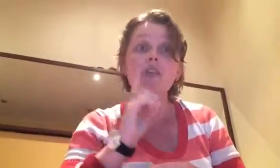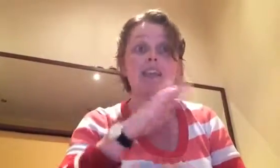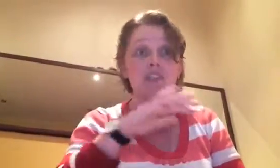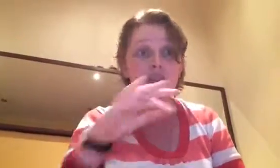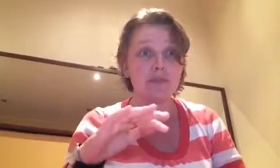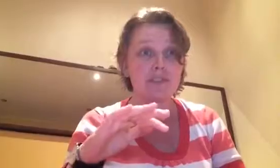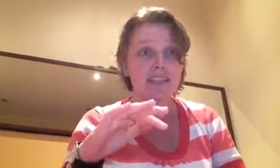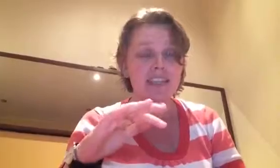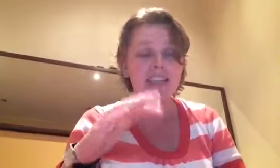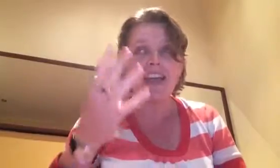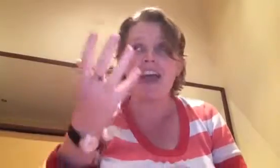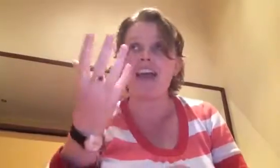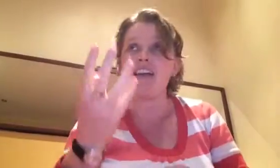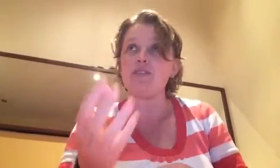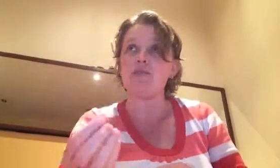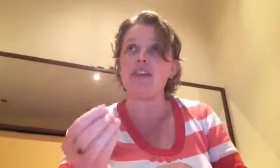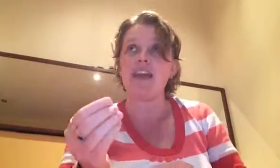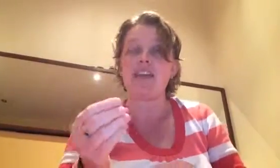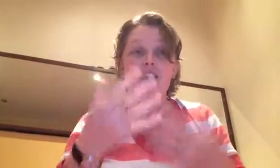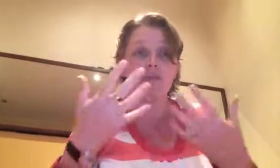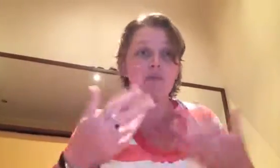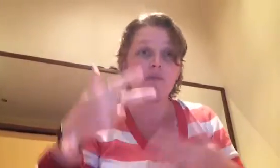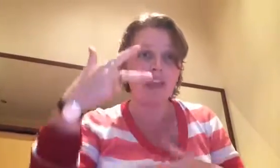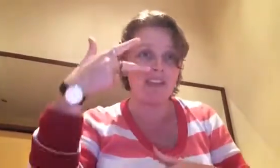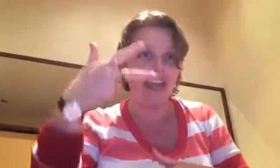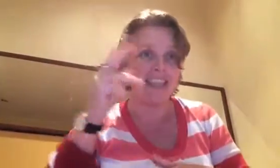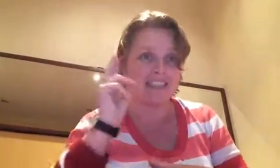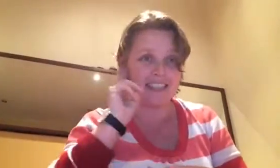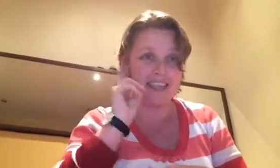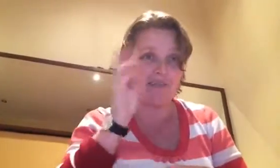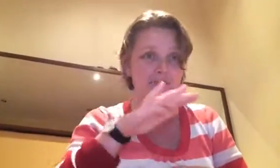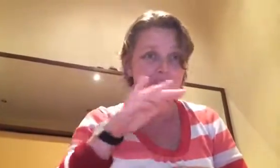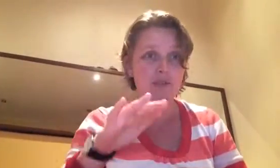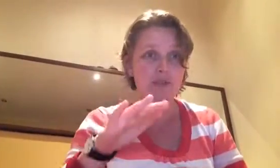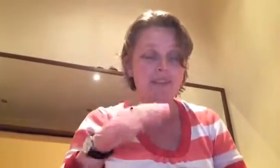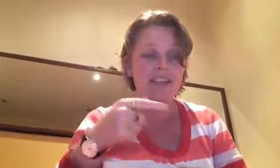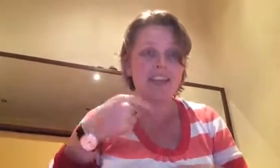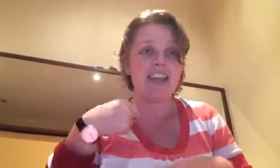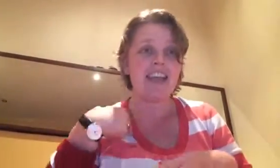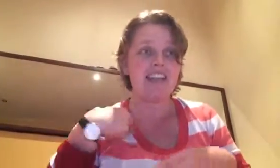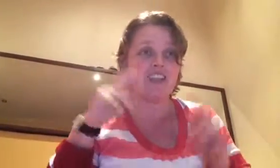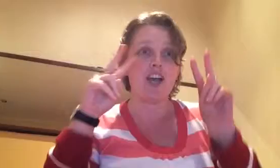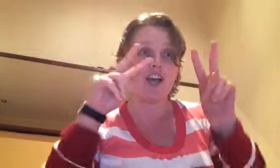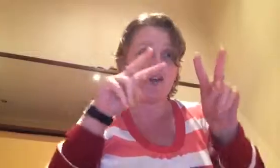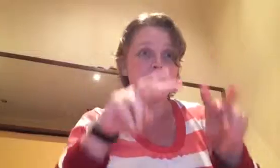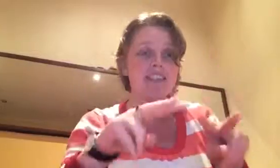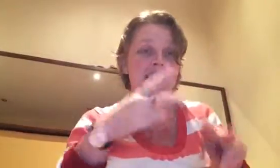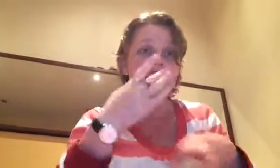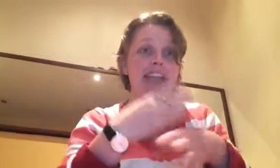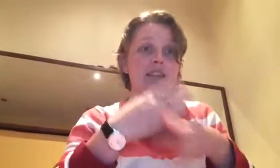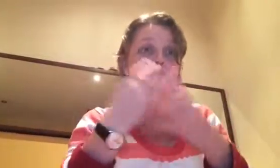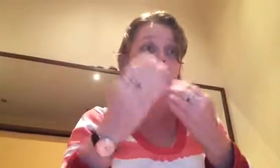hearing children, and at the moment we have 8 deaf children, and I oversee and work